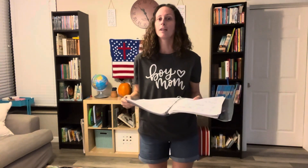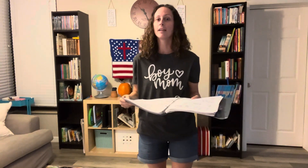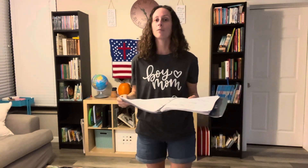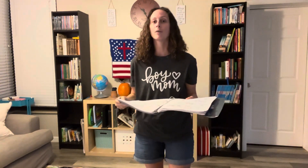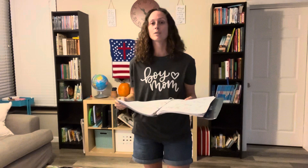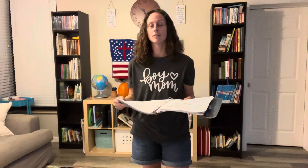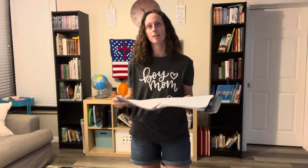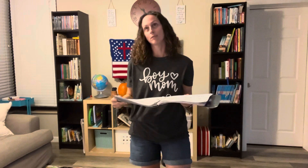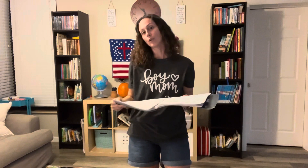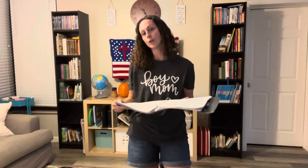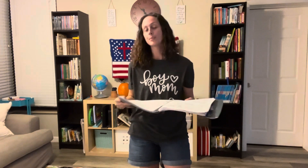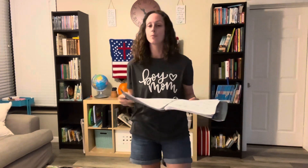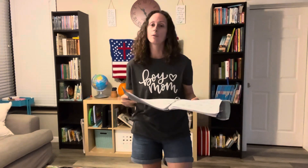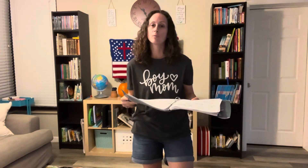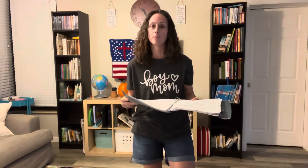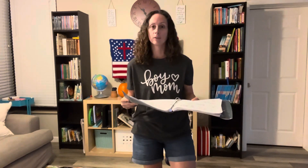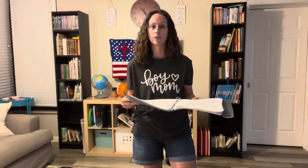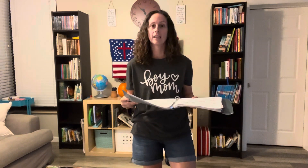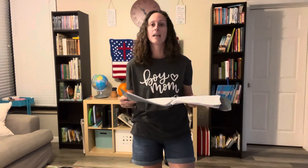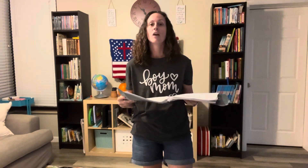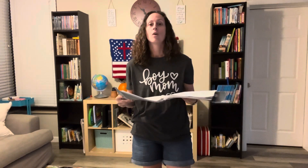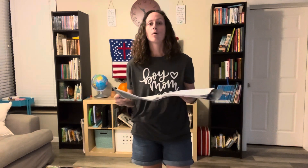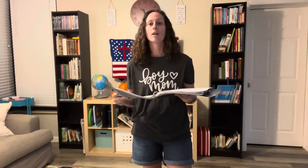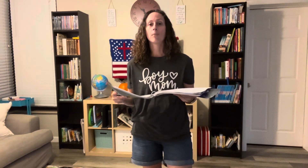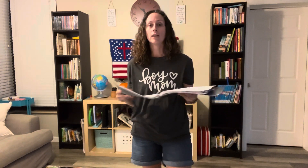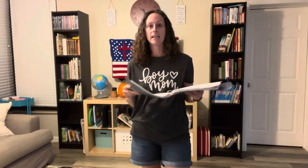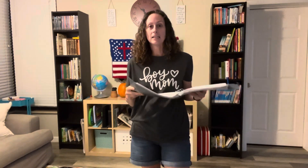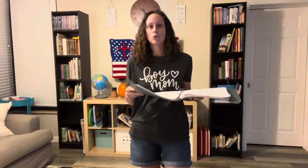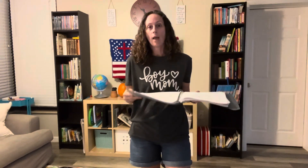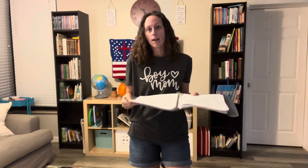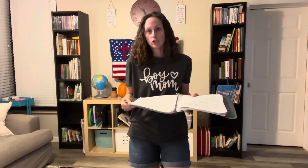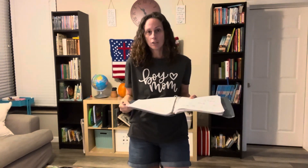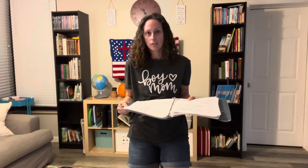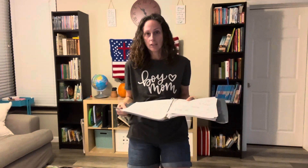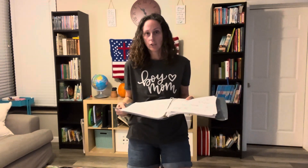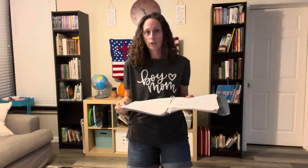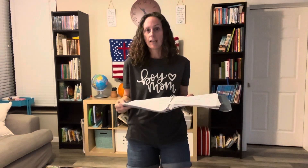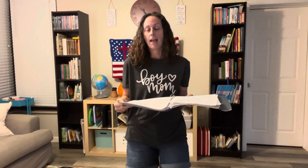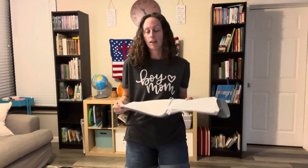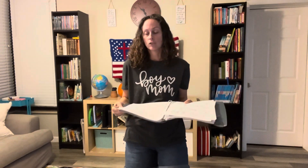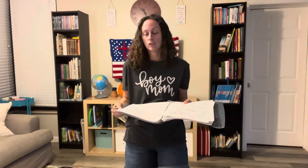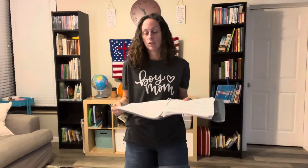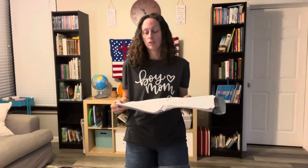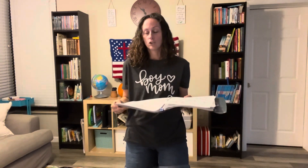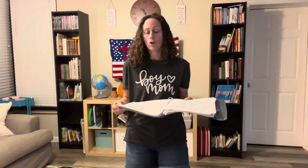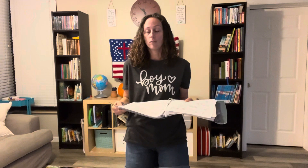and words and verbs and words we've been learning, we're going to put into action and learning the